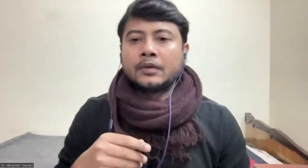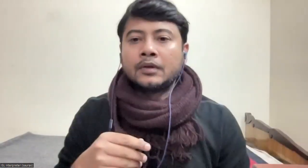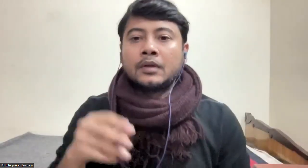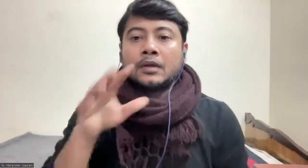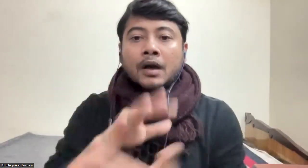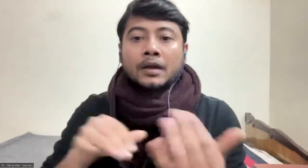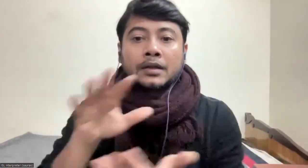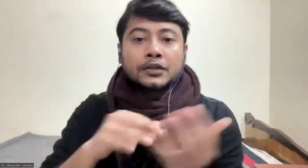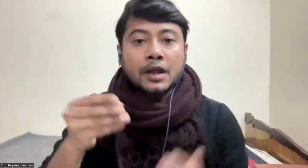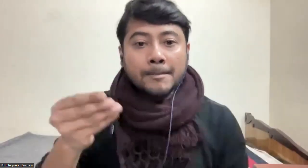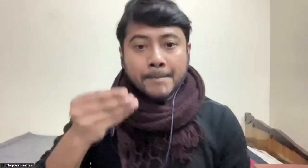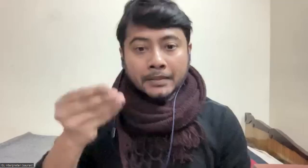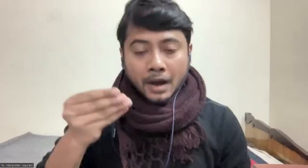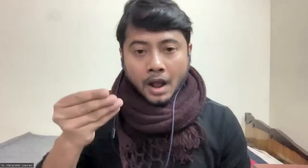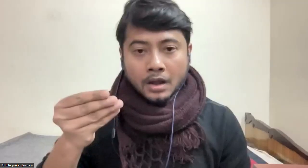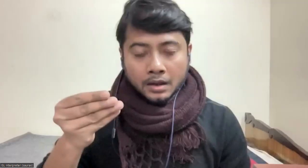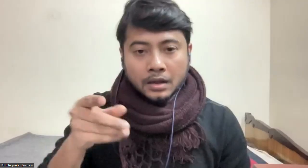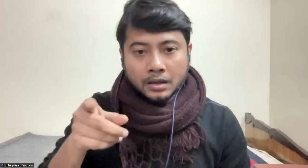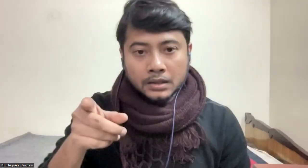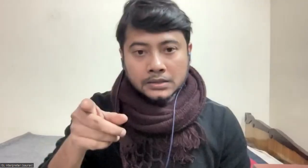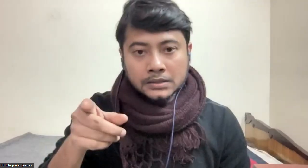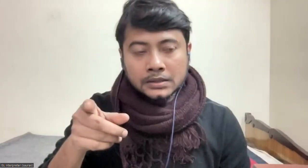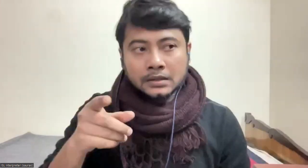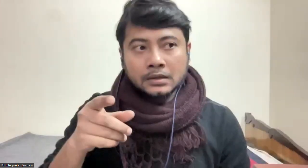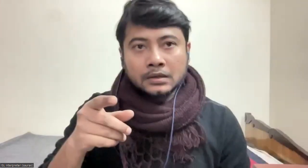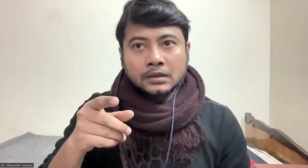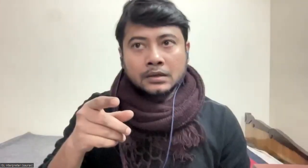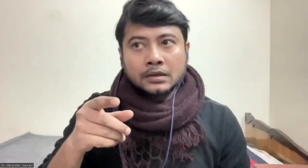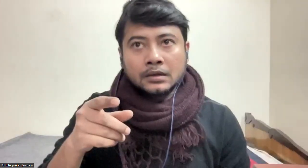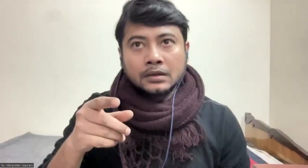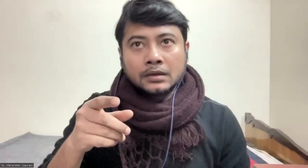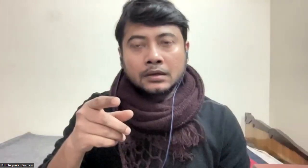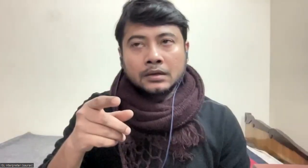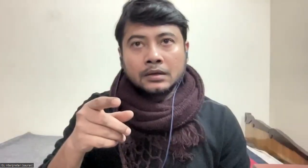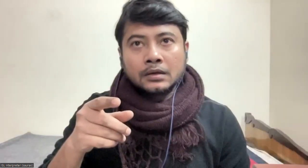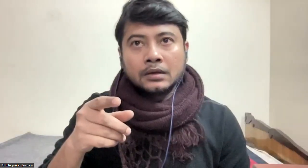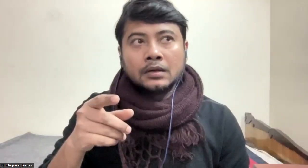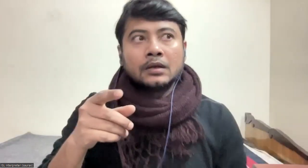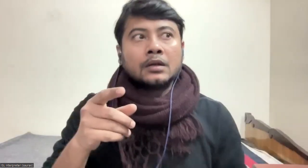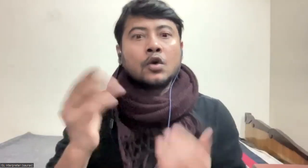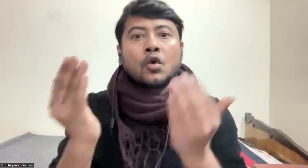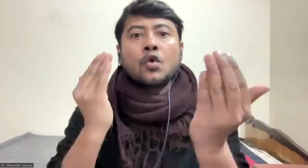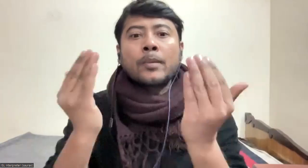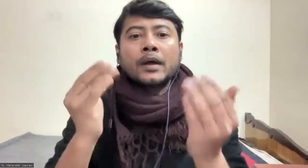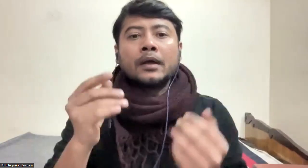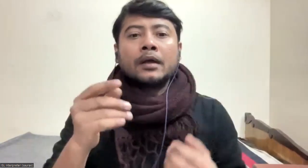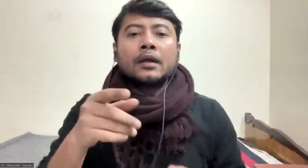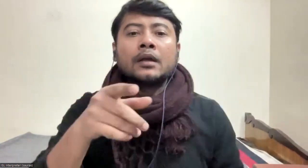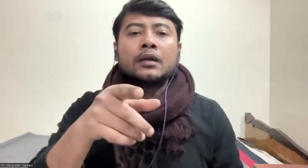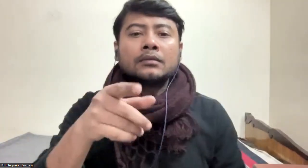a rituals, like how rituals are there, like some doing some